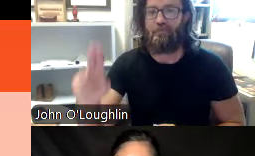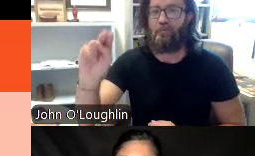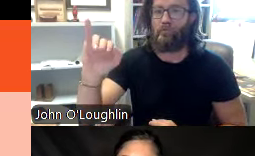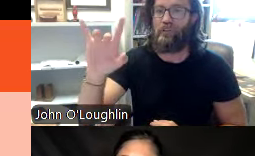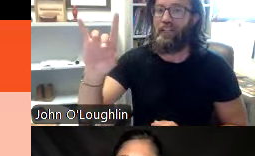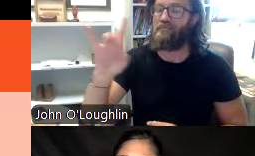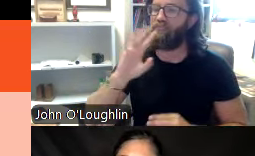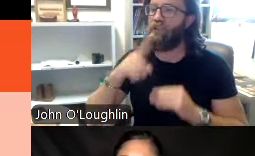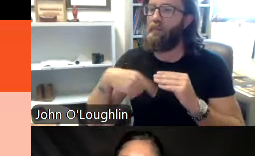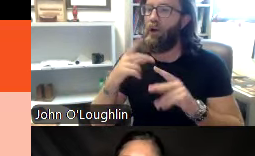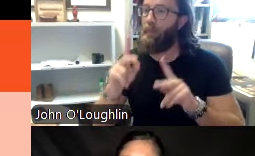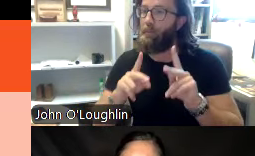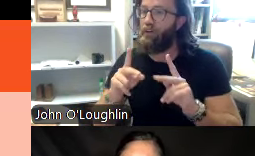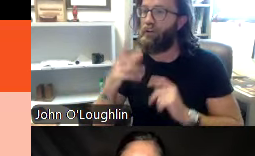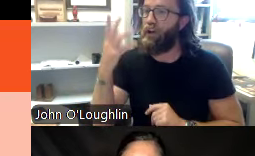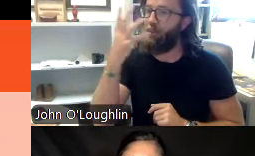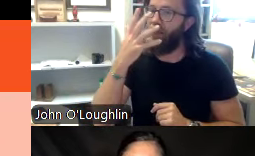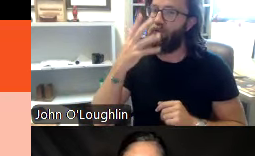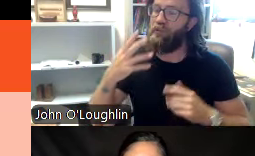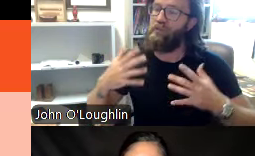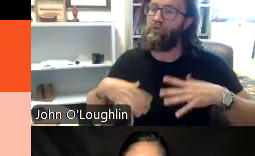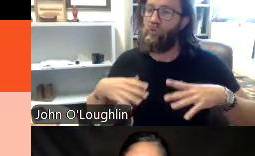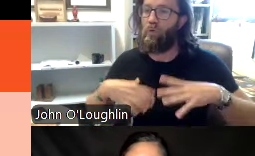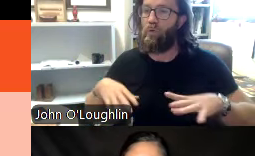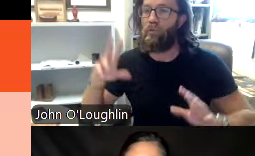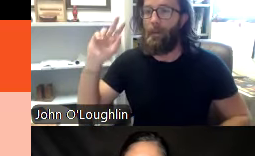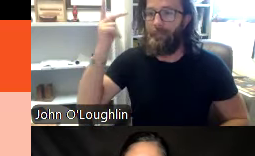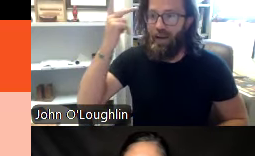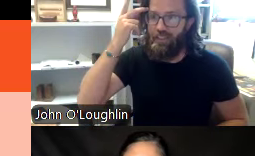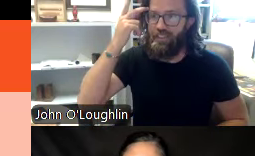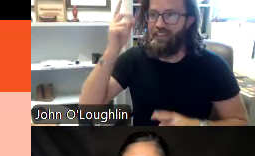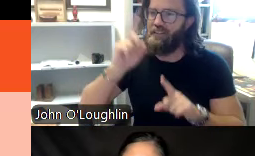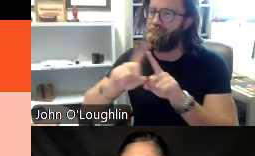food. Unit 8 is focused on